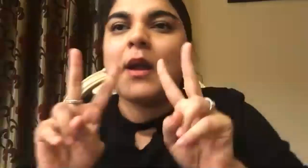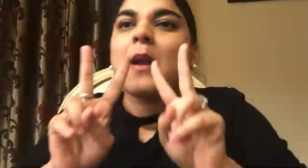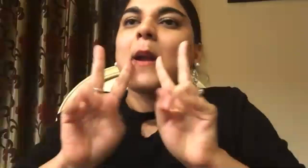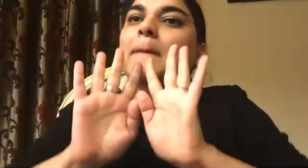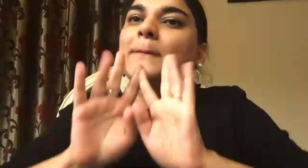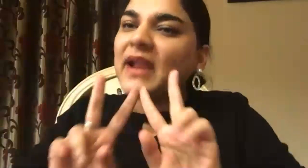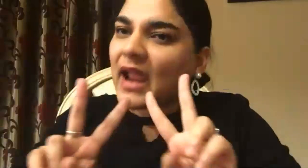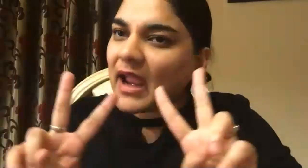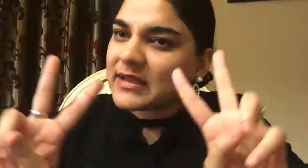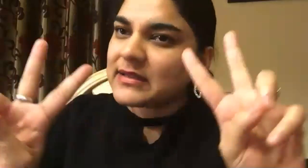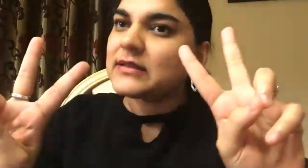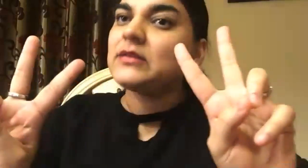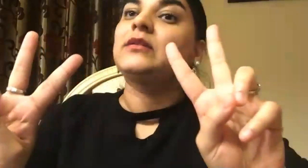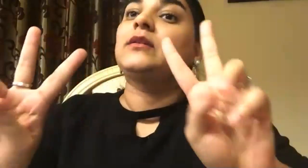Alert. John Cuniff has left the meeting.